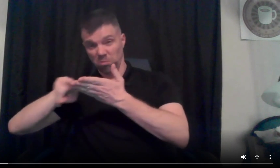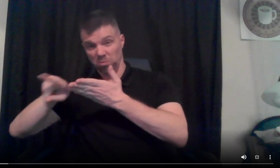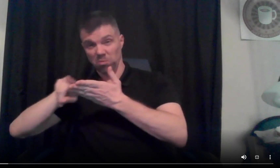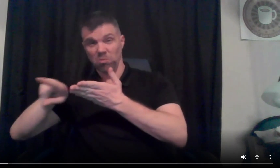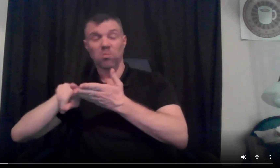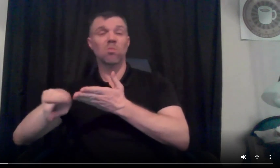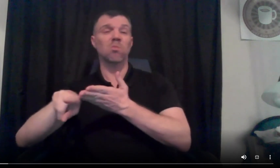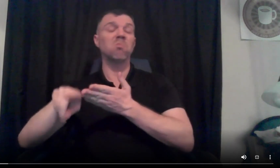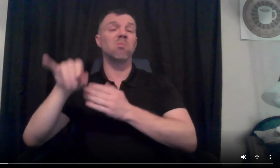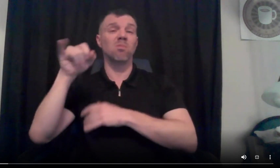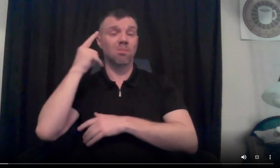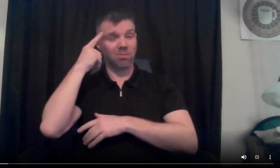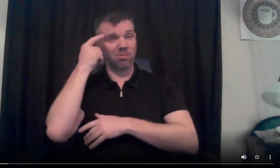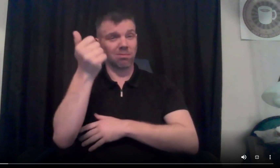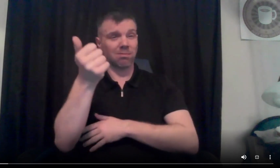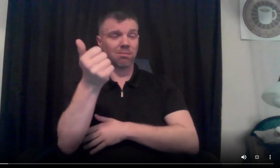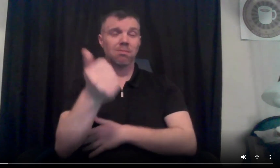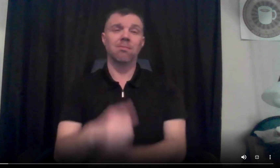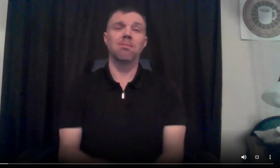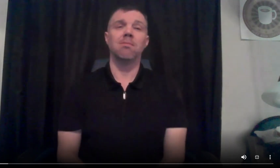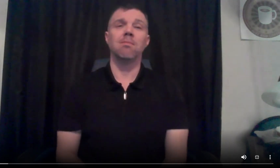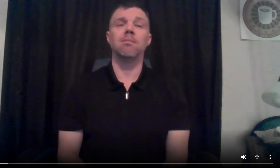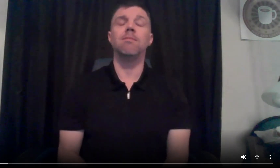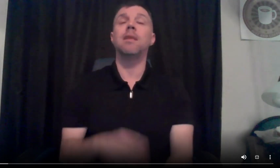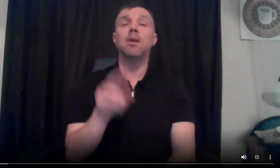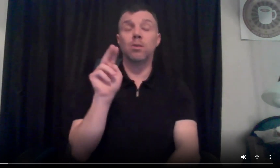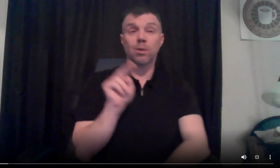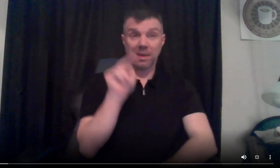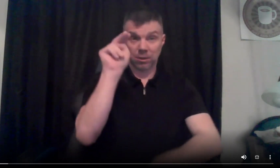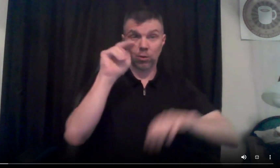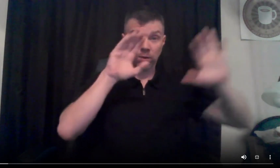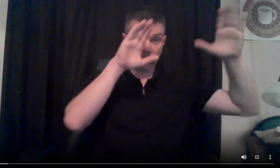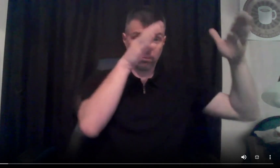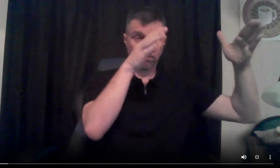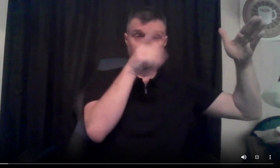like? Any ideas? You can check if you need to.